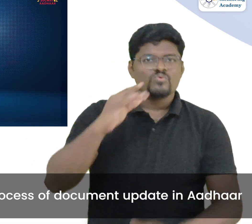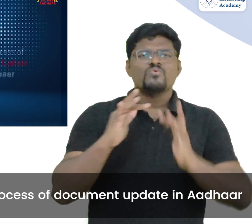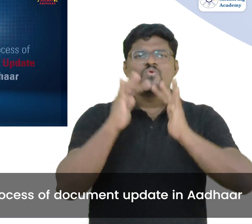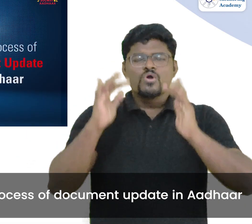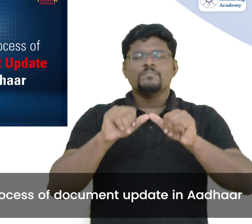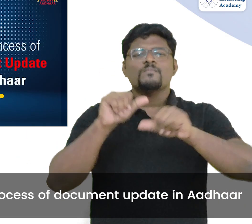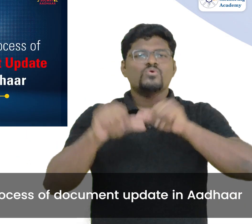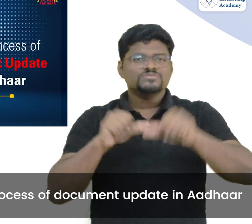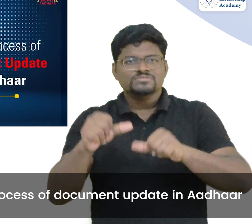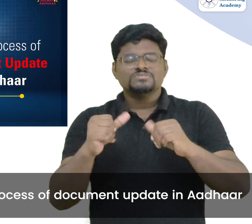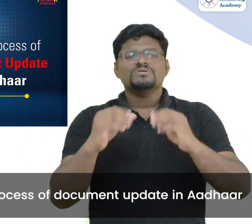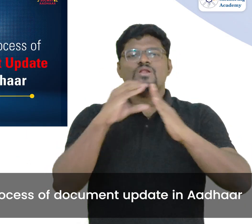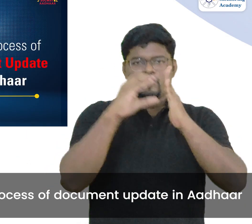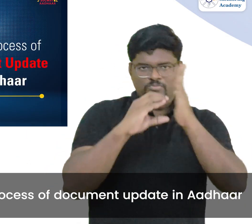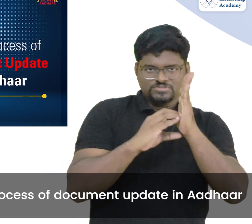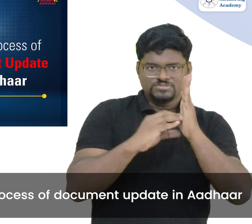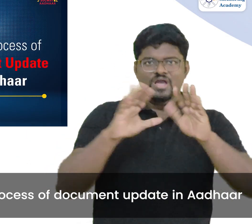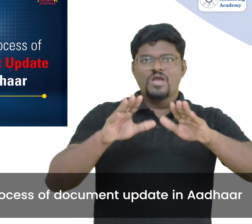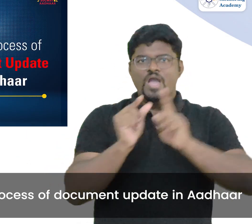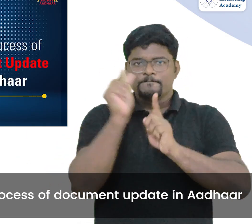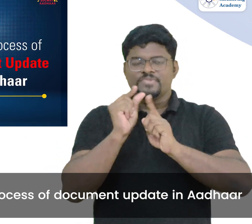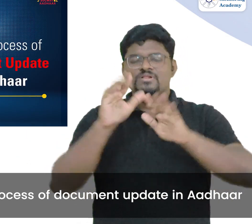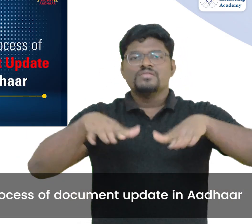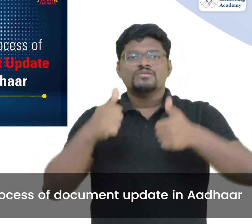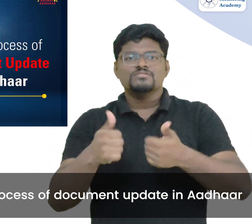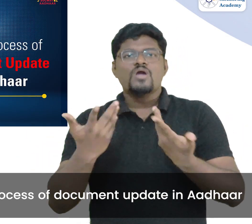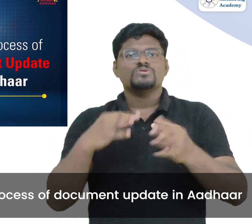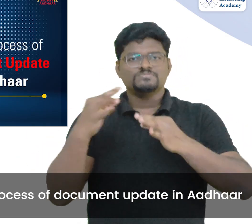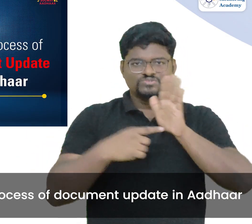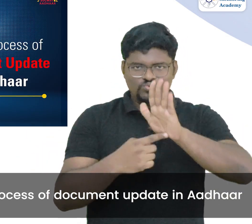Hello, let's see about online process of document update in Aadhaar.